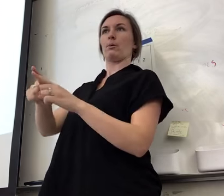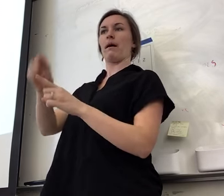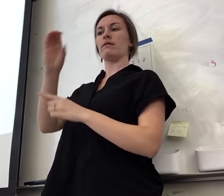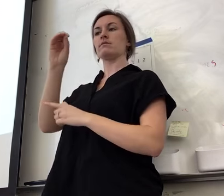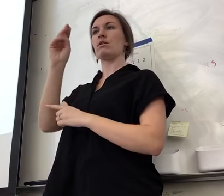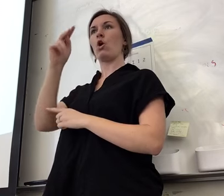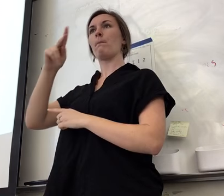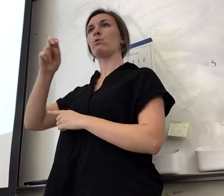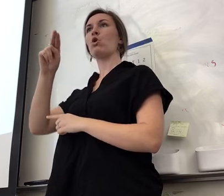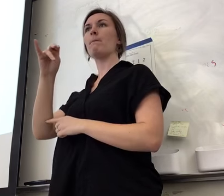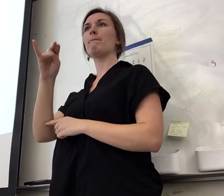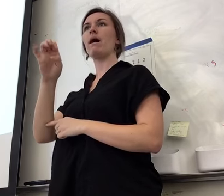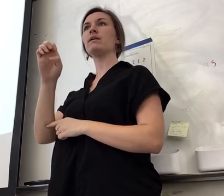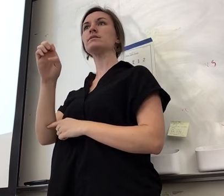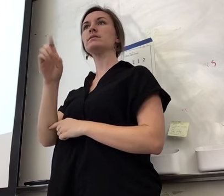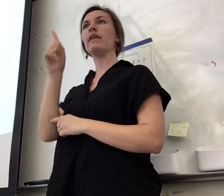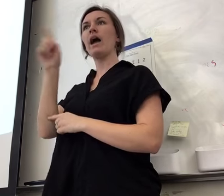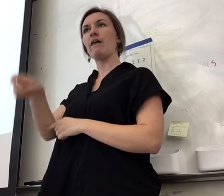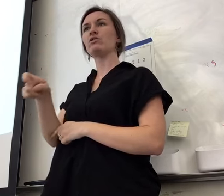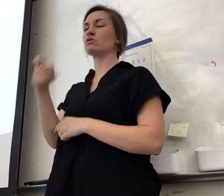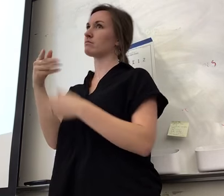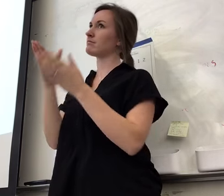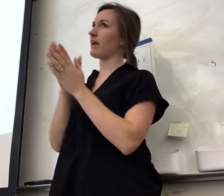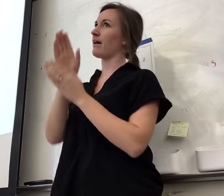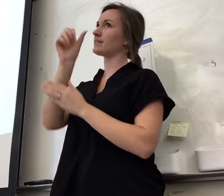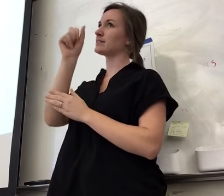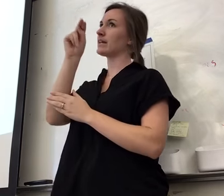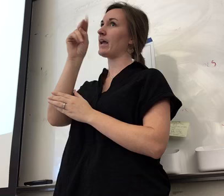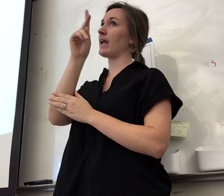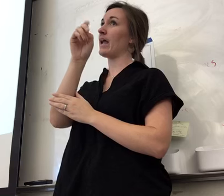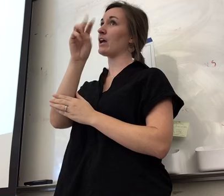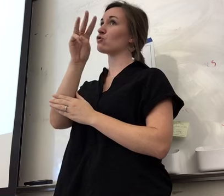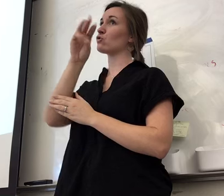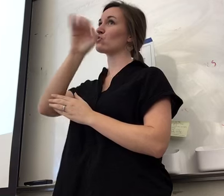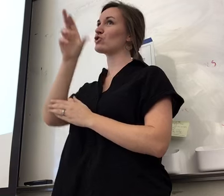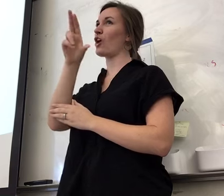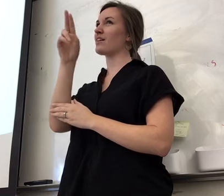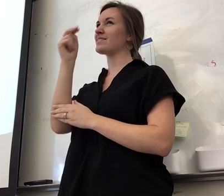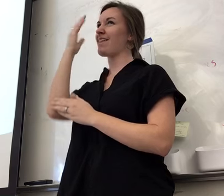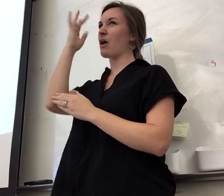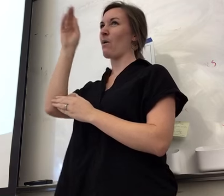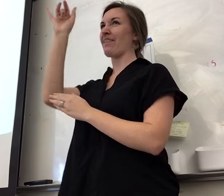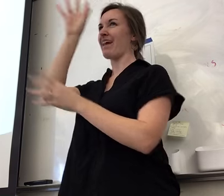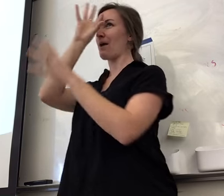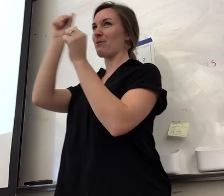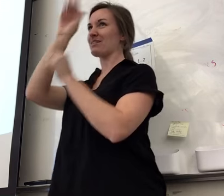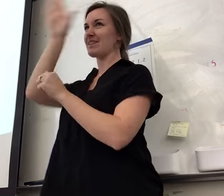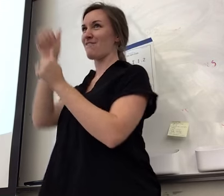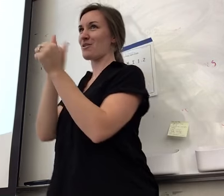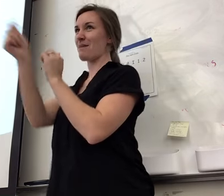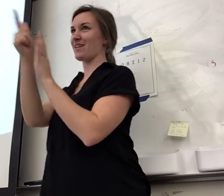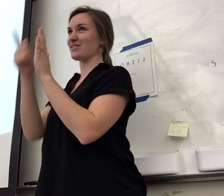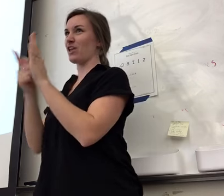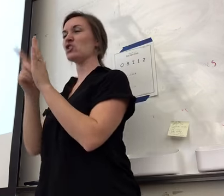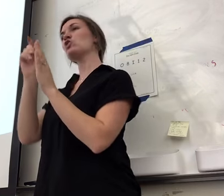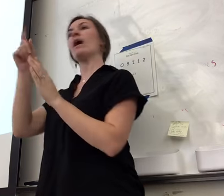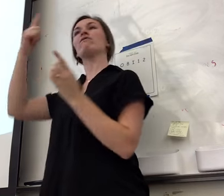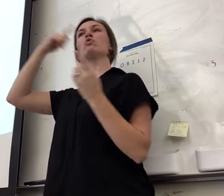done. Ask Andrew Johnson. That's why he didn't pass any laws. So instead, you have to compromise. So he's going to do that